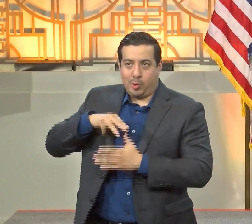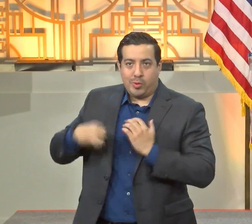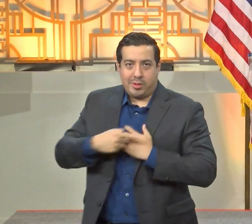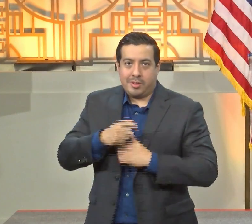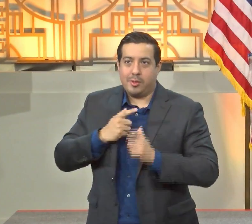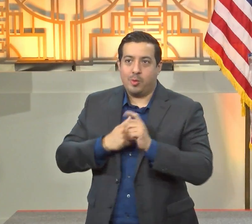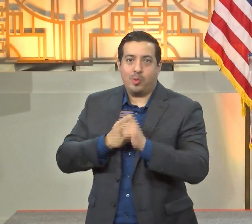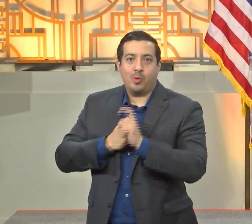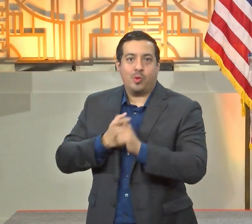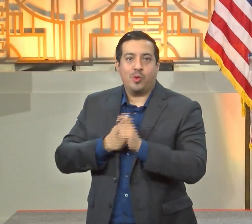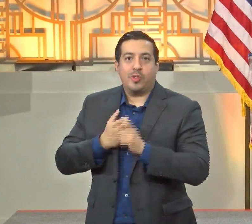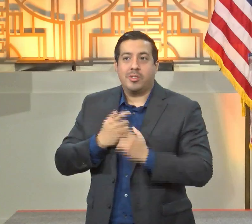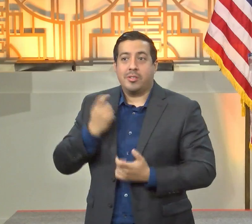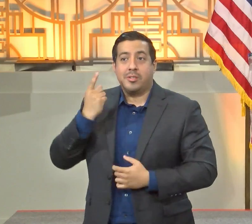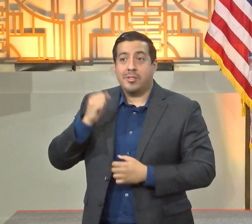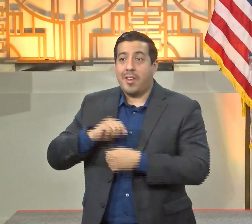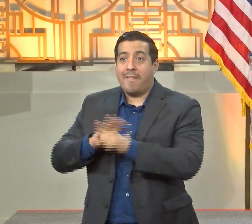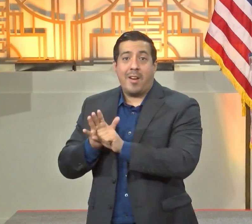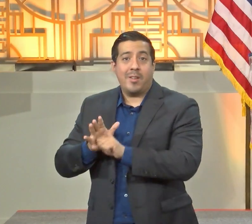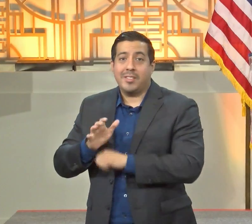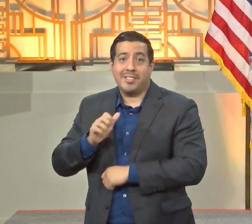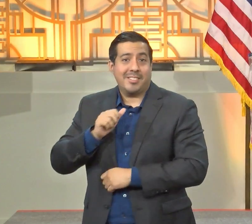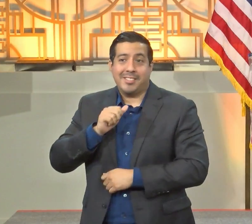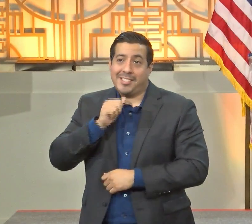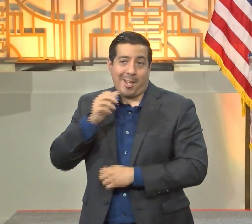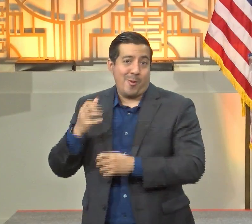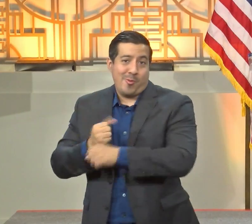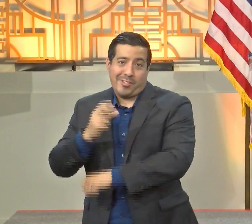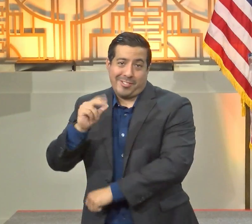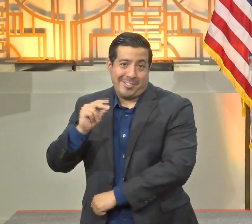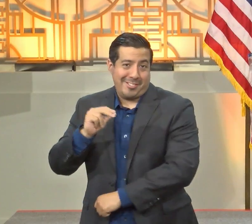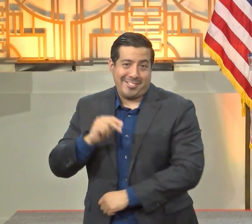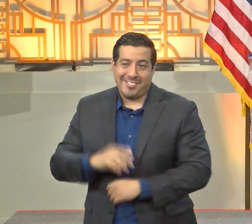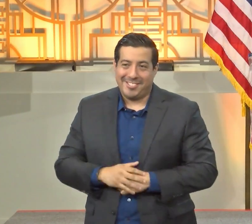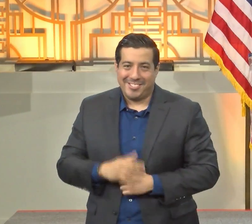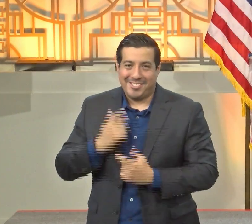look, the virus just doesn't win on any front. So thank you, Judge.